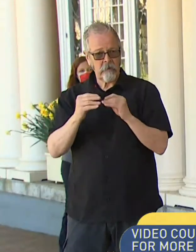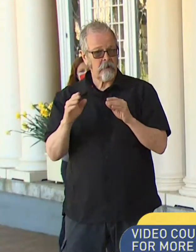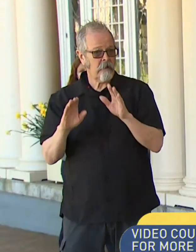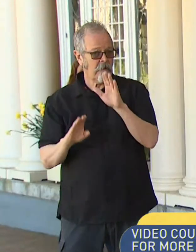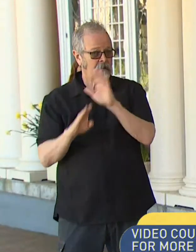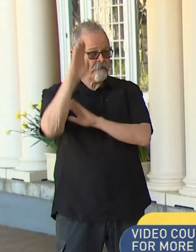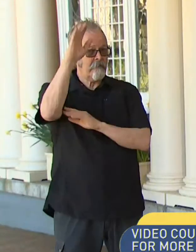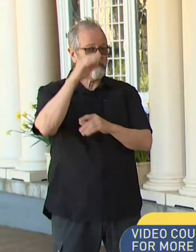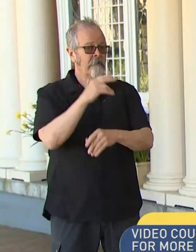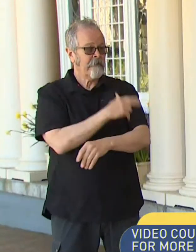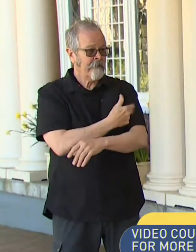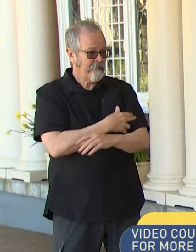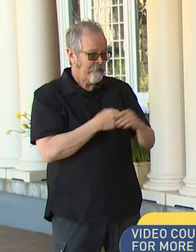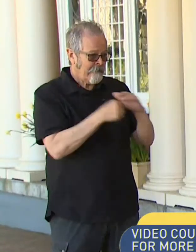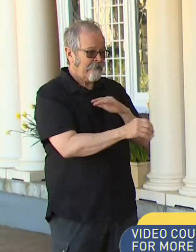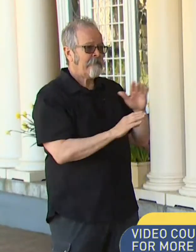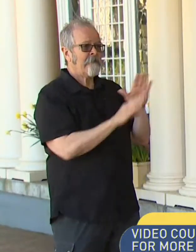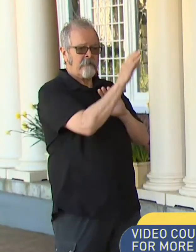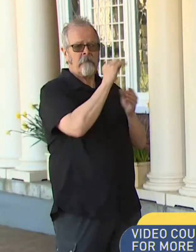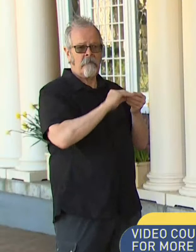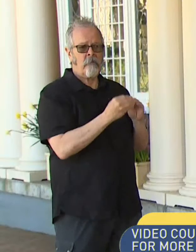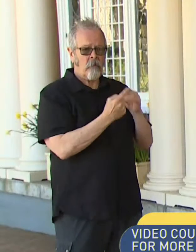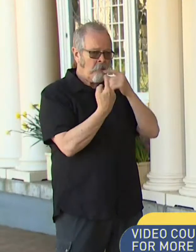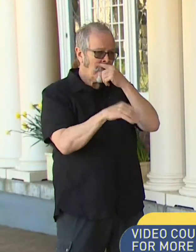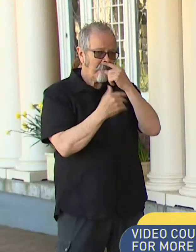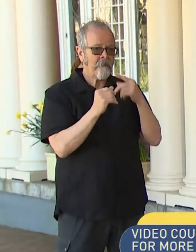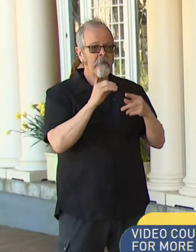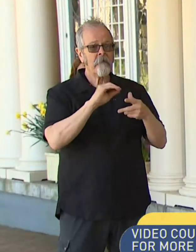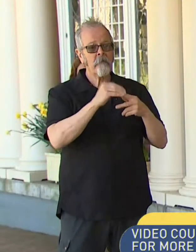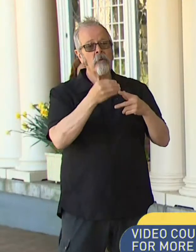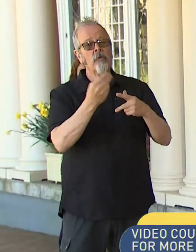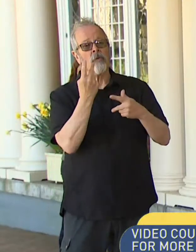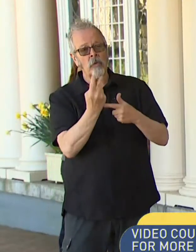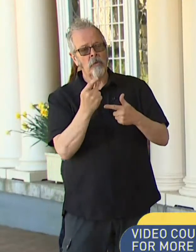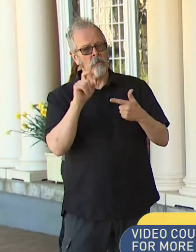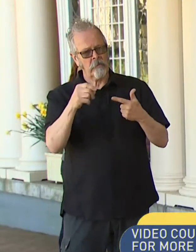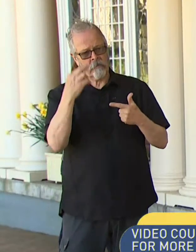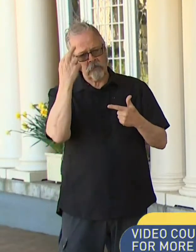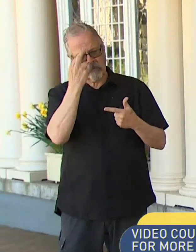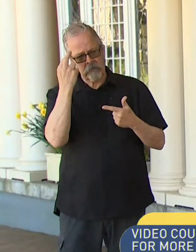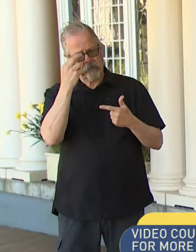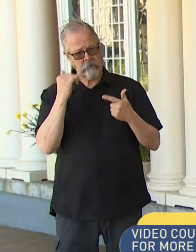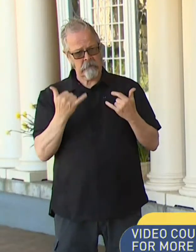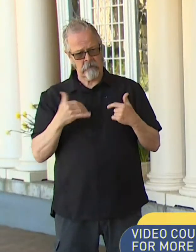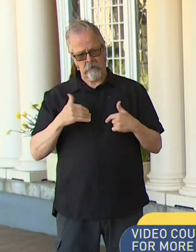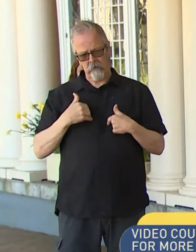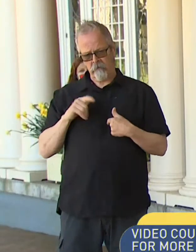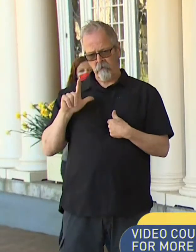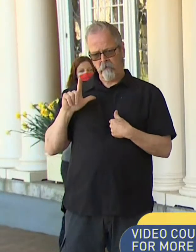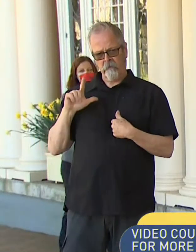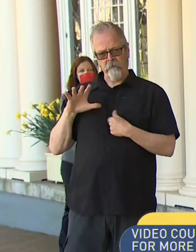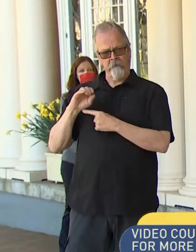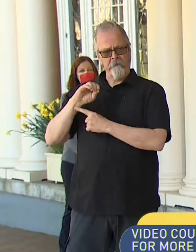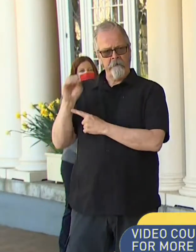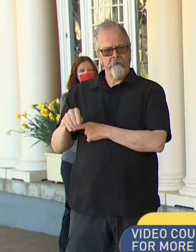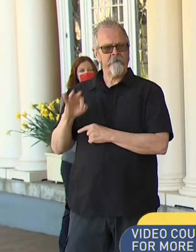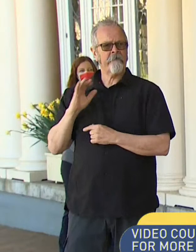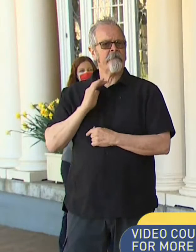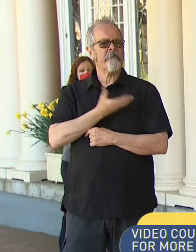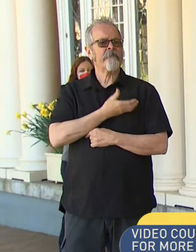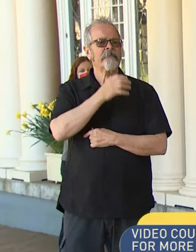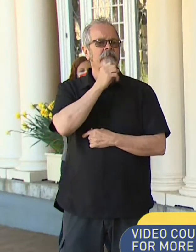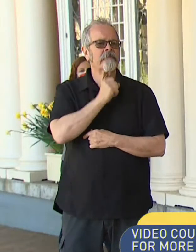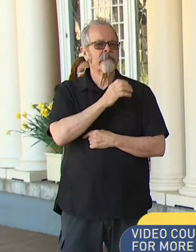up. That's number one. Number two, we have to realize that we still have 25% of our seniors over the age